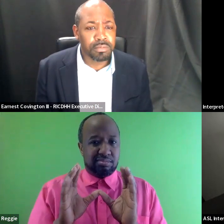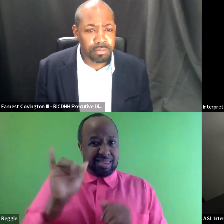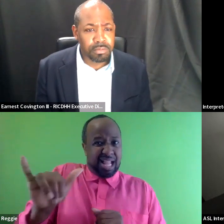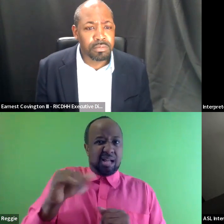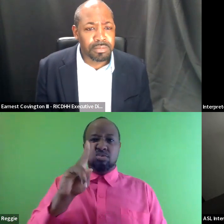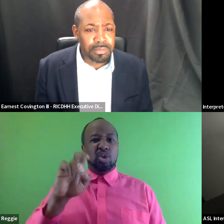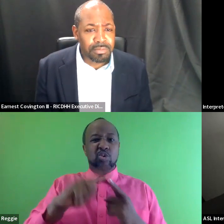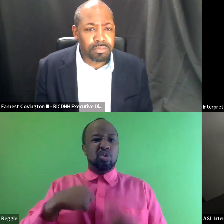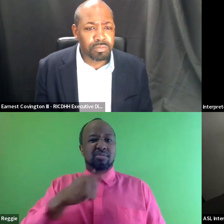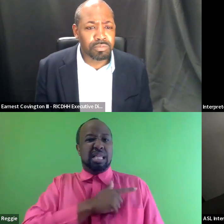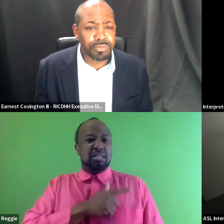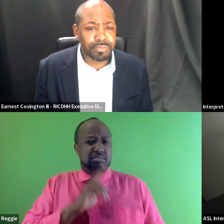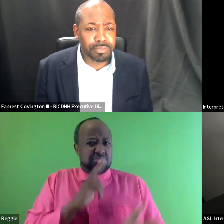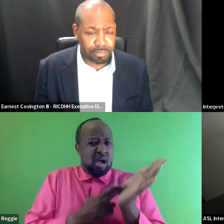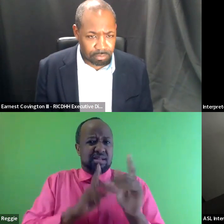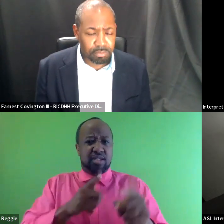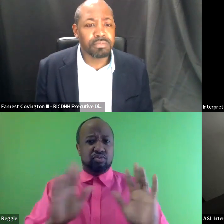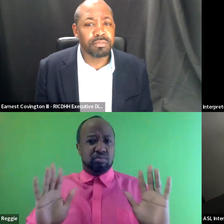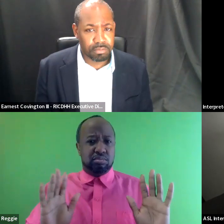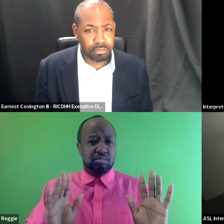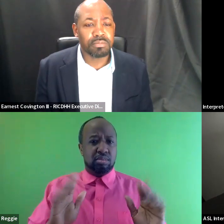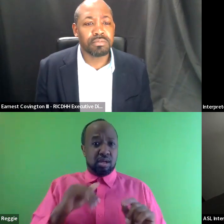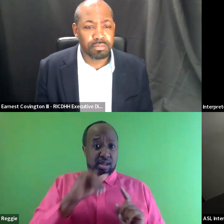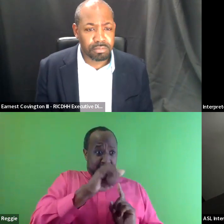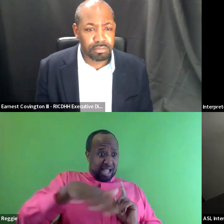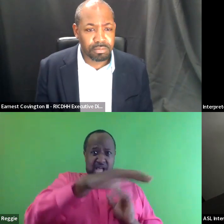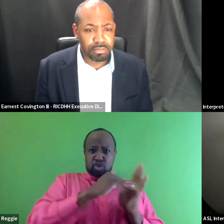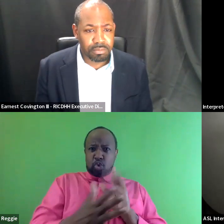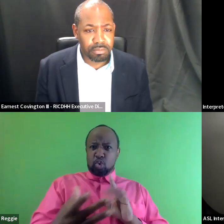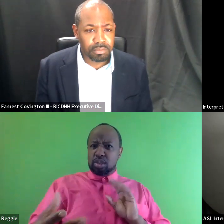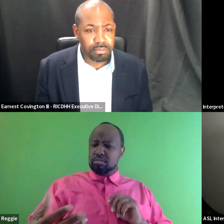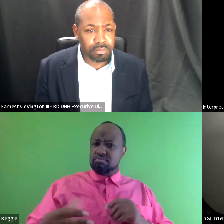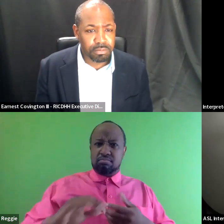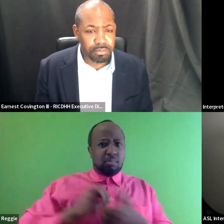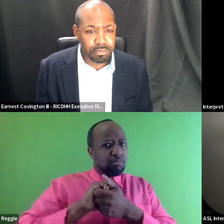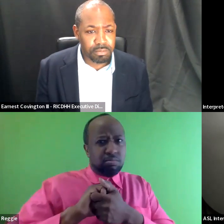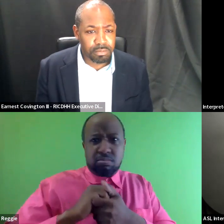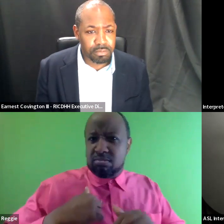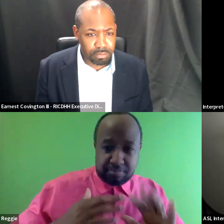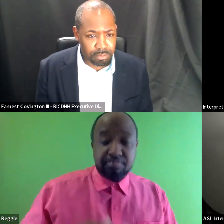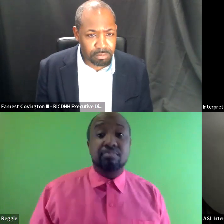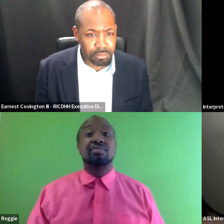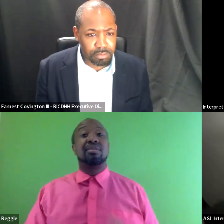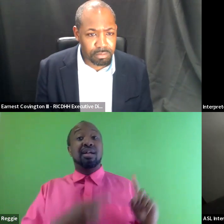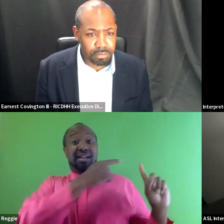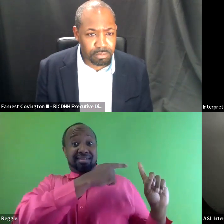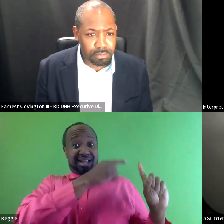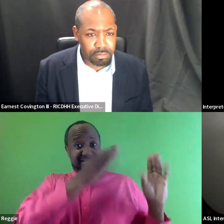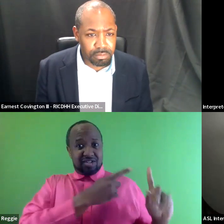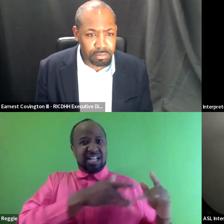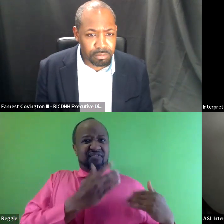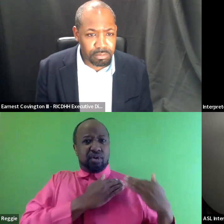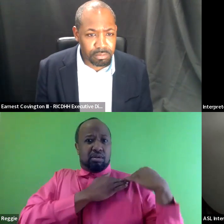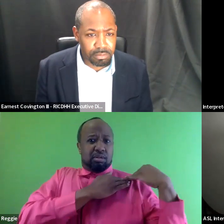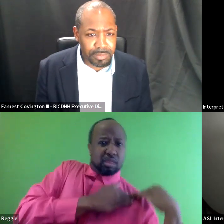couldn't pass the teacher certification. Again, I was honest with you about my journey and how lazy I was.